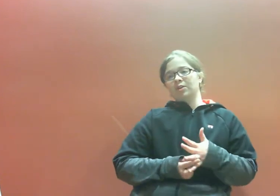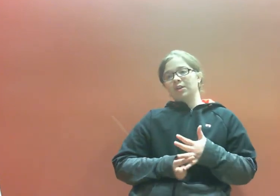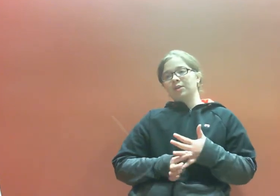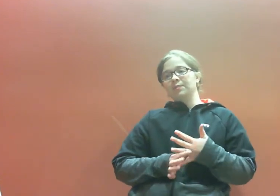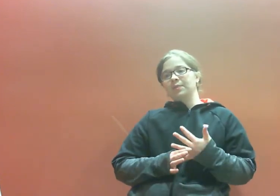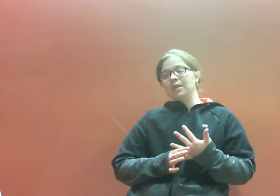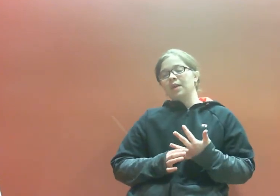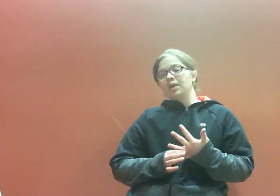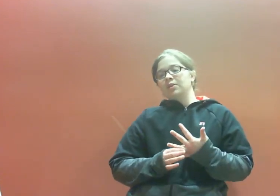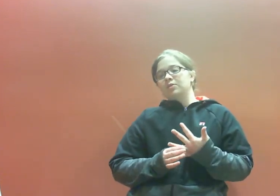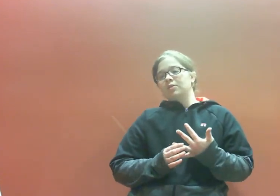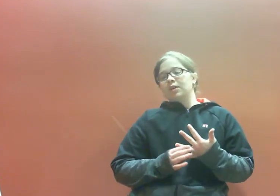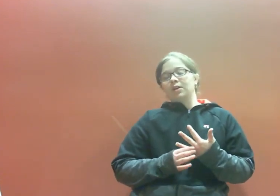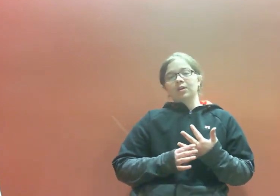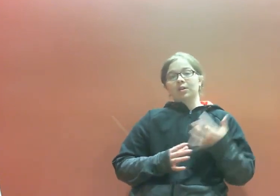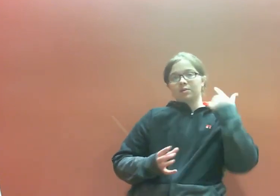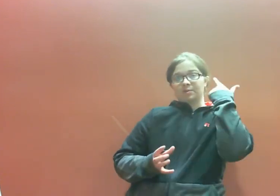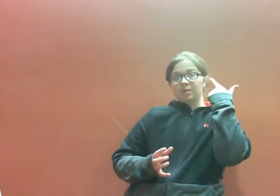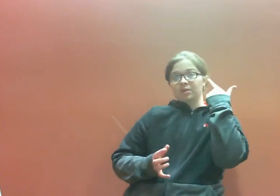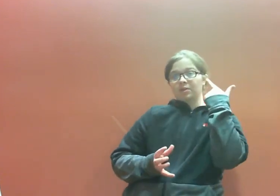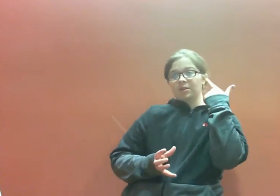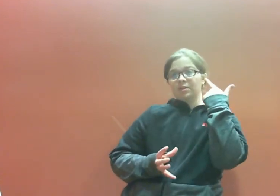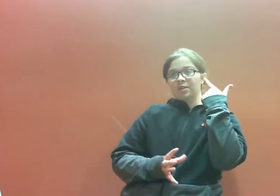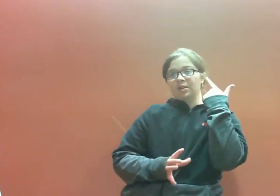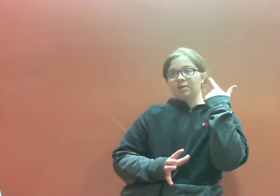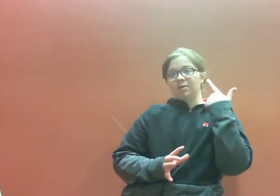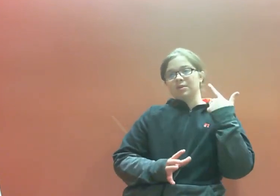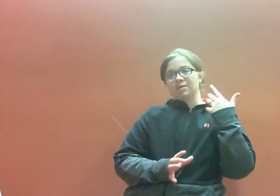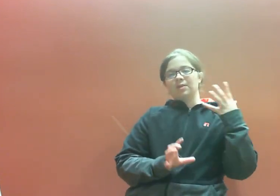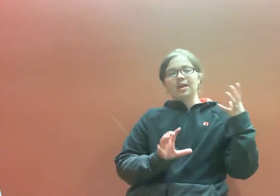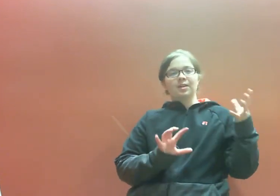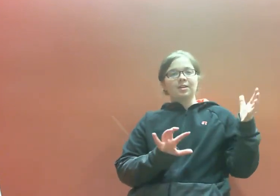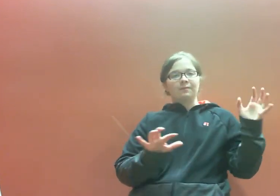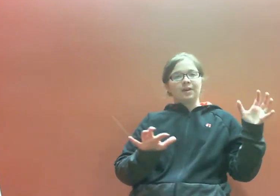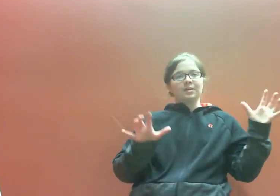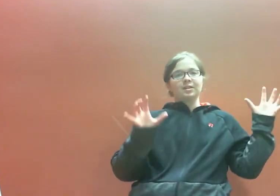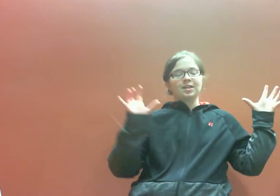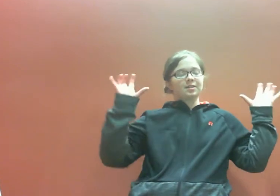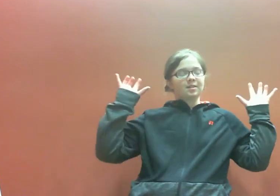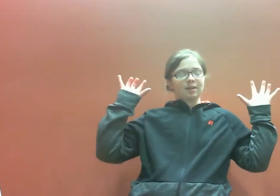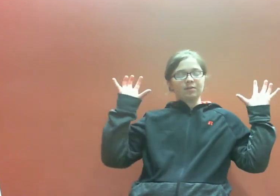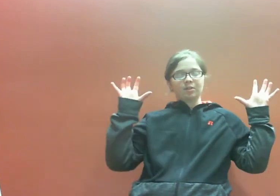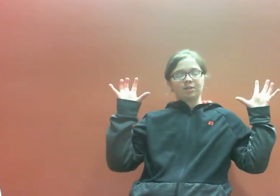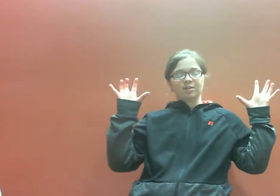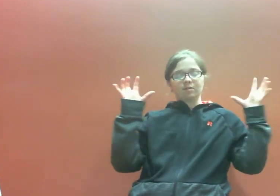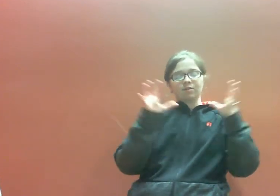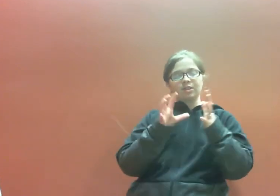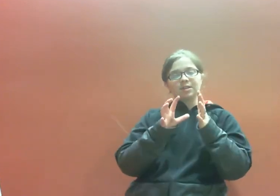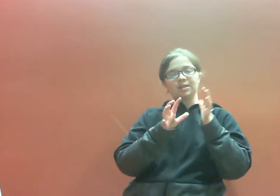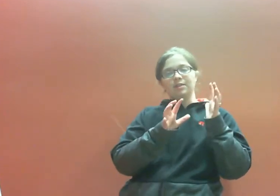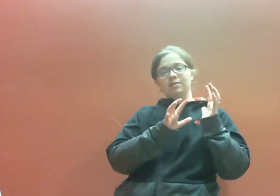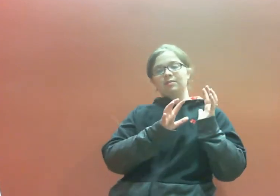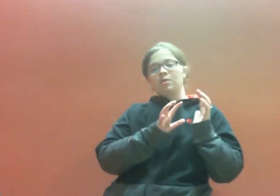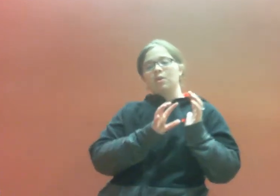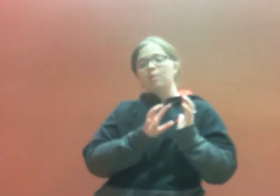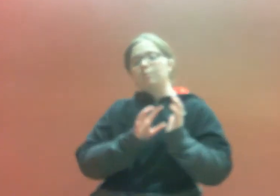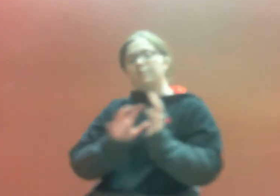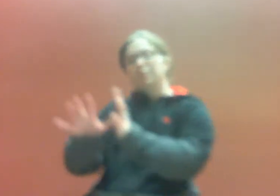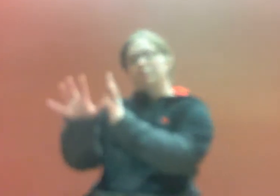ear. So the outer ear is the part that you can see, and it works kind of like a funnel. It takes the sound and just squishes it down and moves it